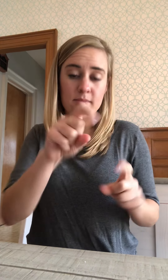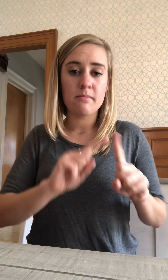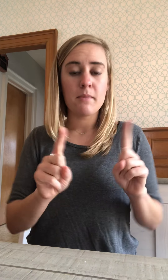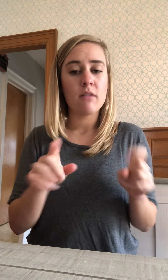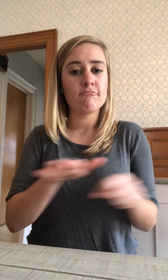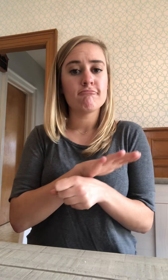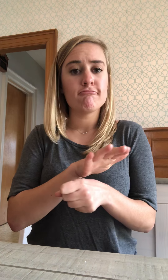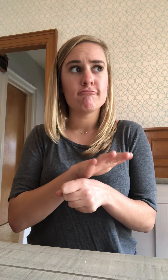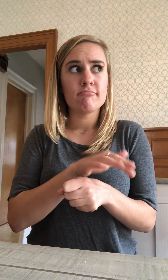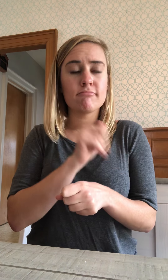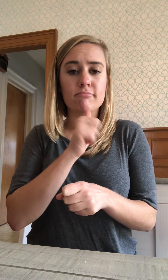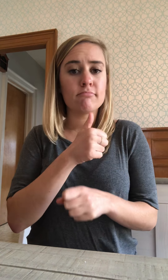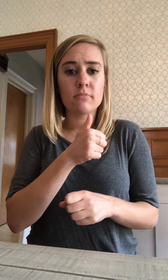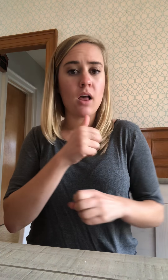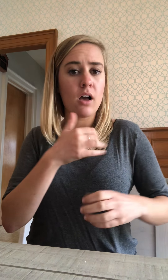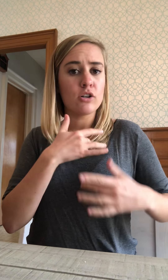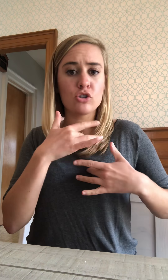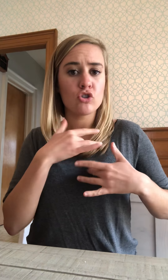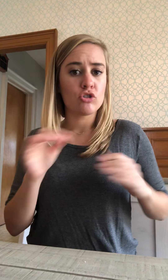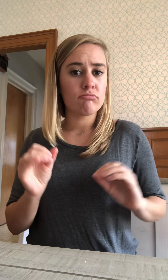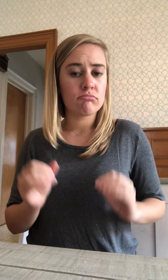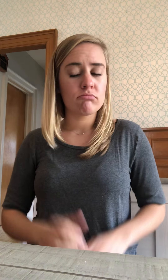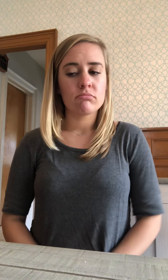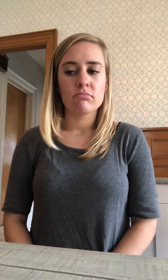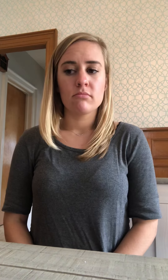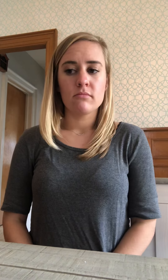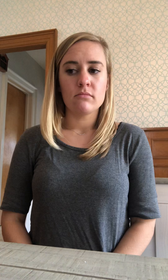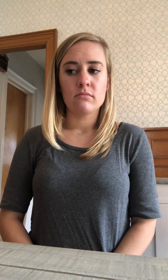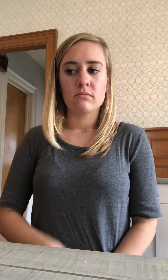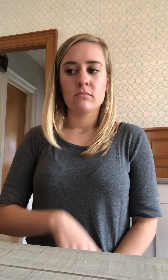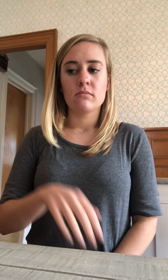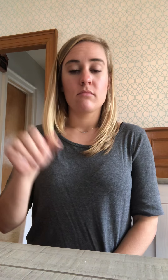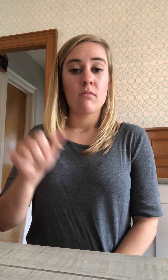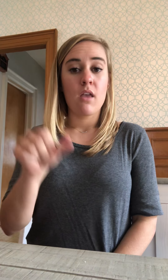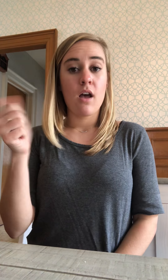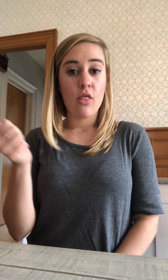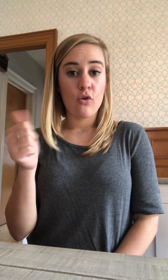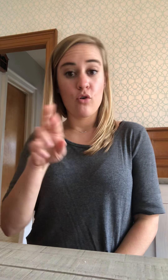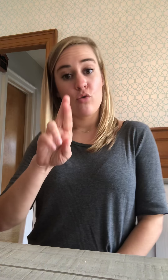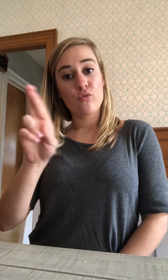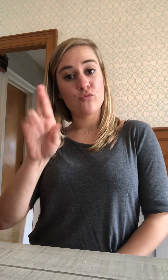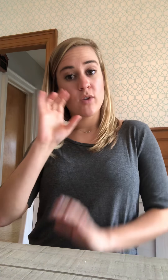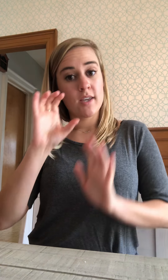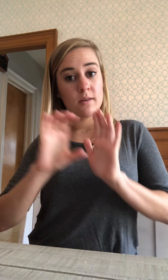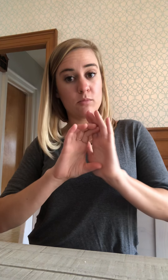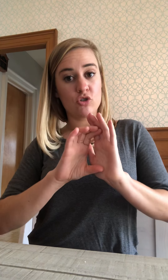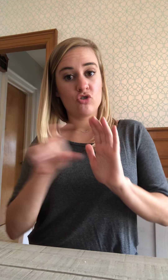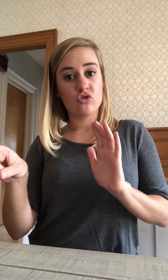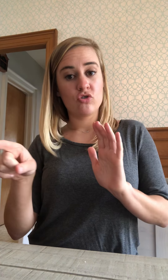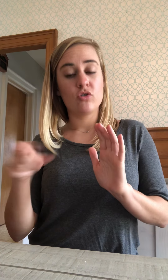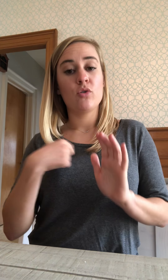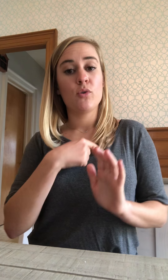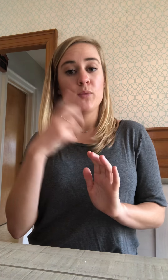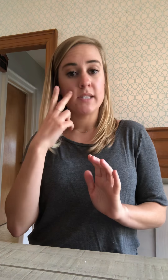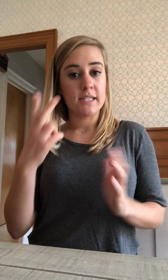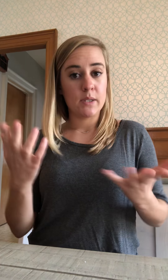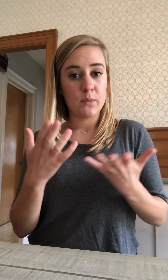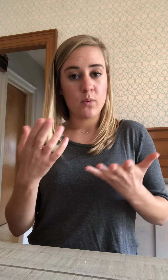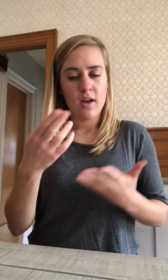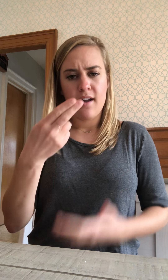not a concern, all right? So on the other hand, on the right image here, what we see is a hyphema, and the